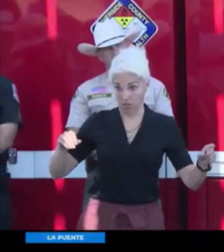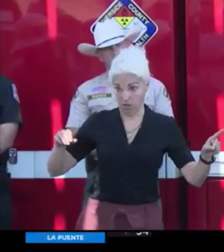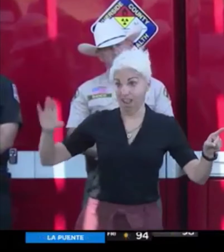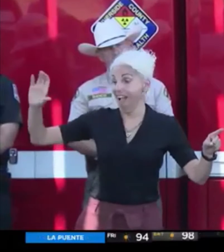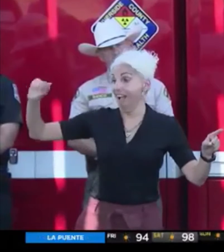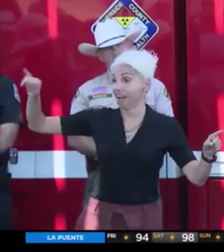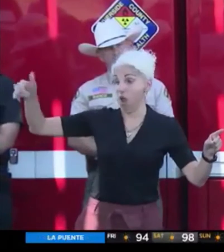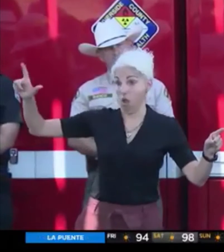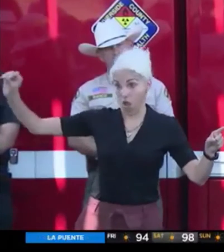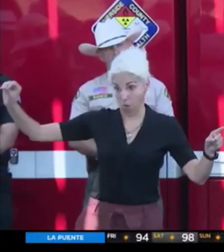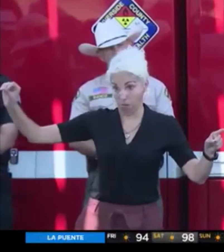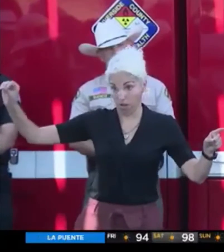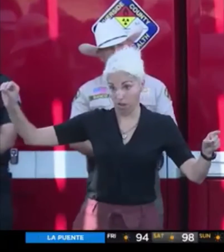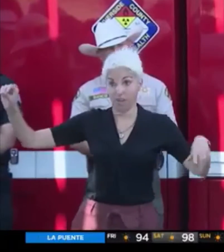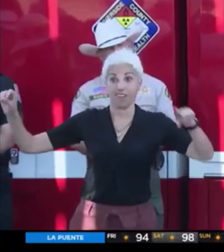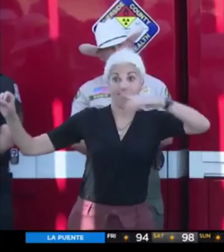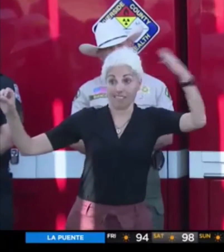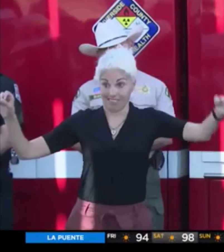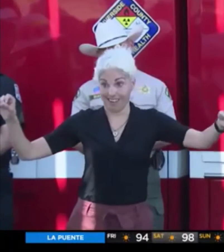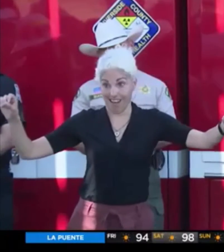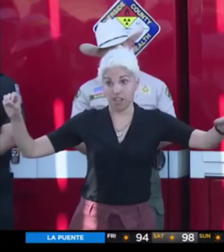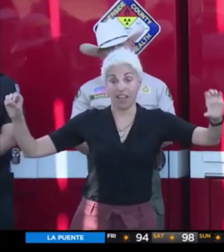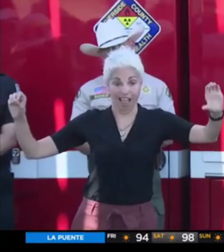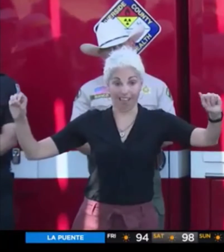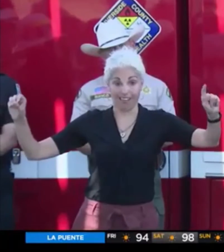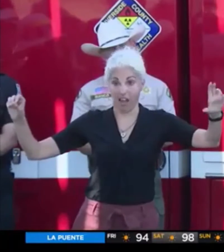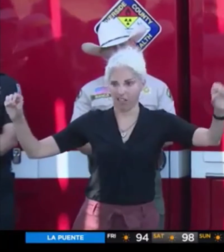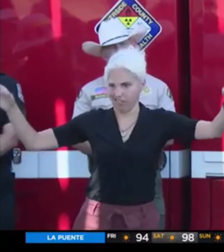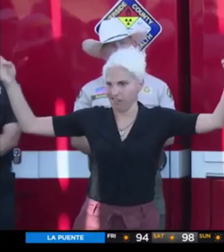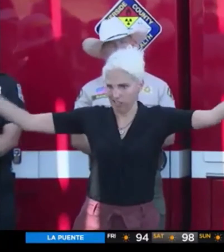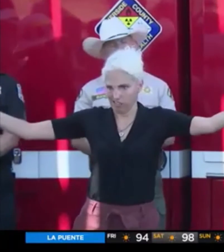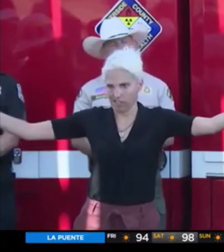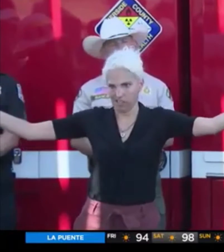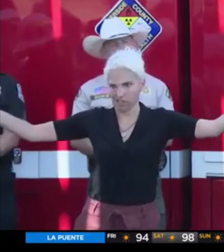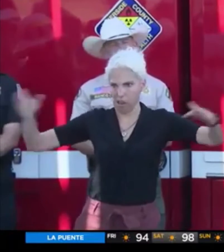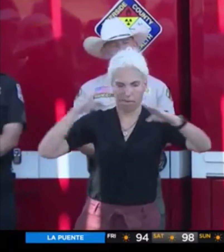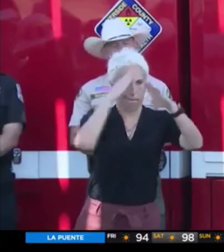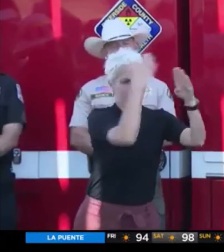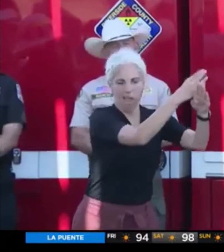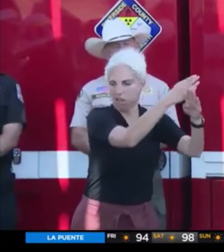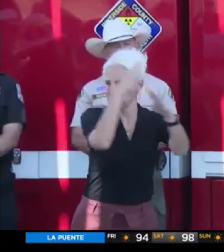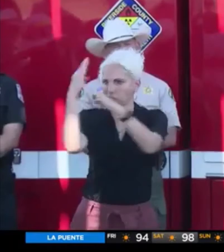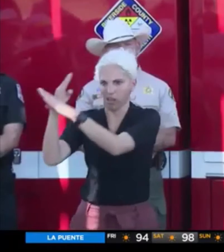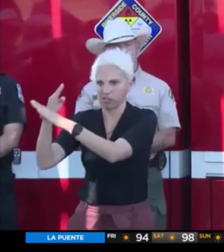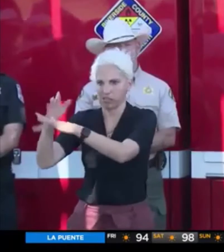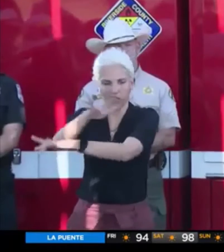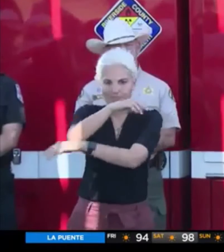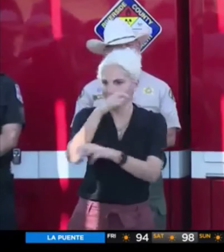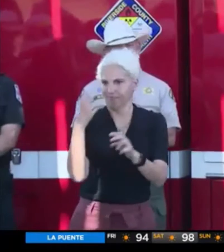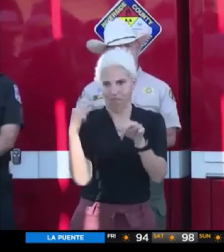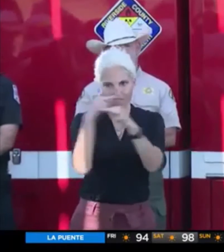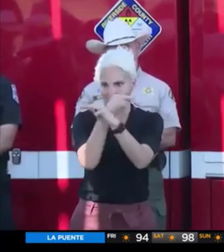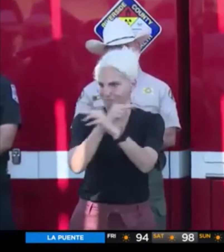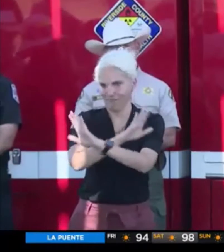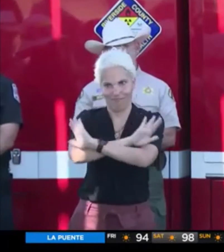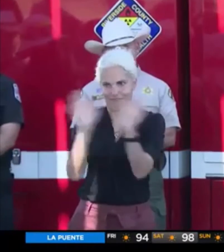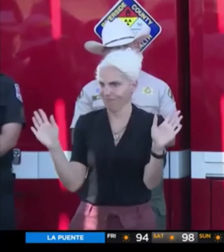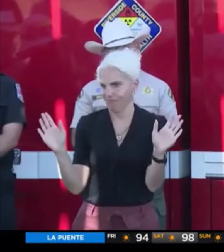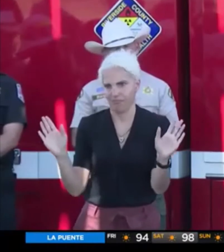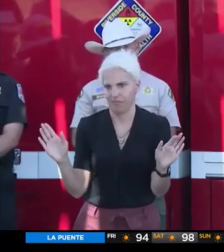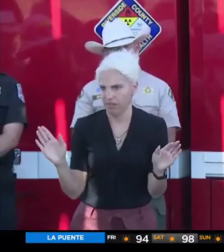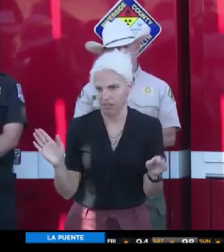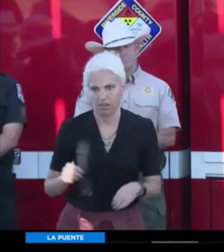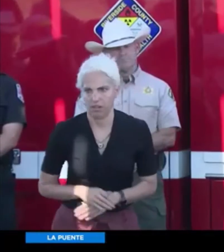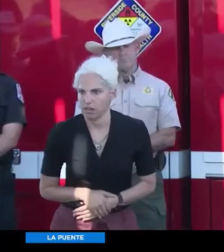to the north. Everybody's diverted off when you're going northbound at Cajalco, and if you're coming south, everybody's getting diverted off at Cactus. We would